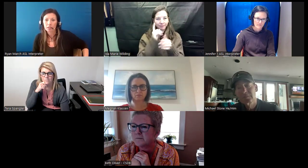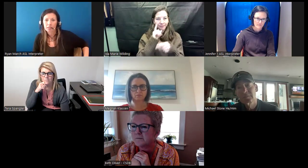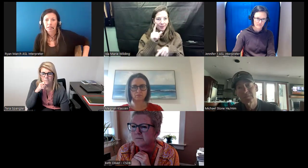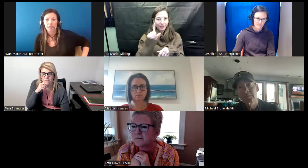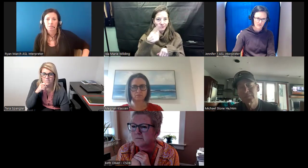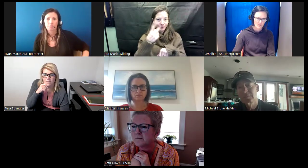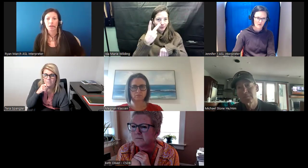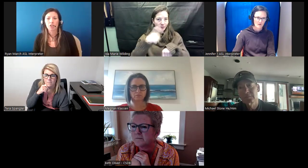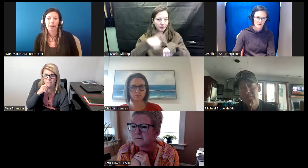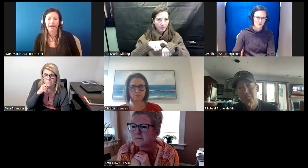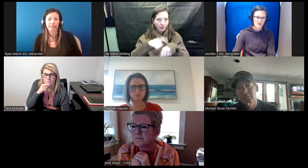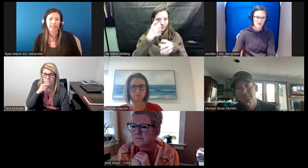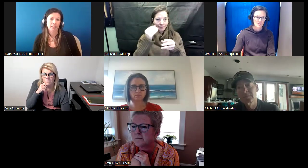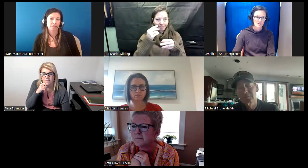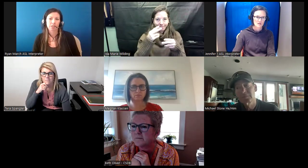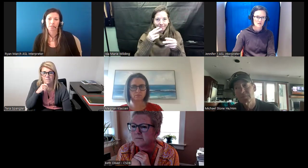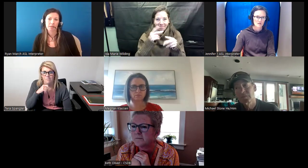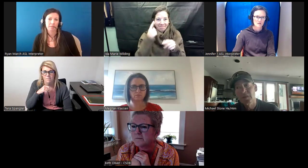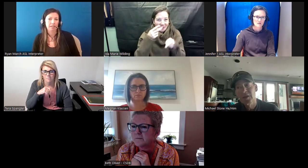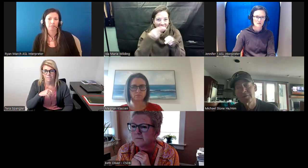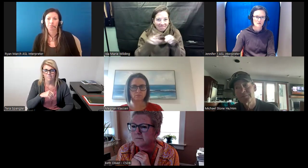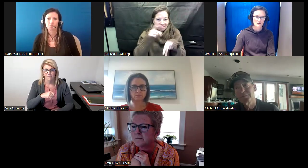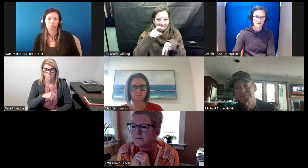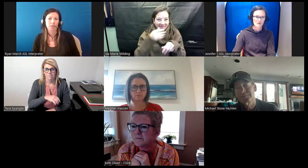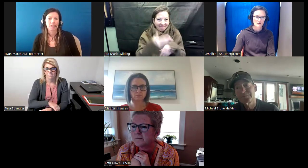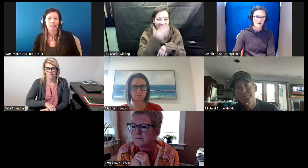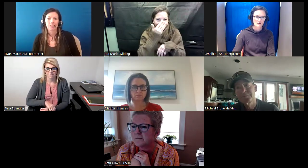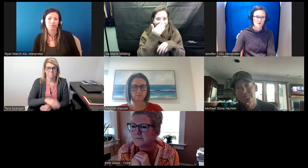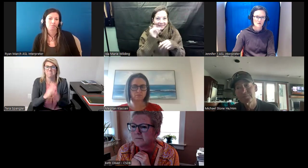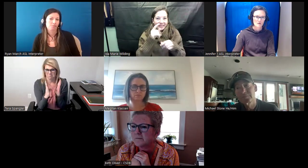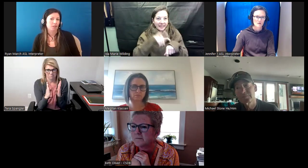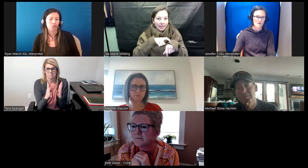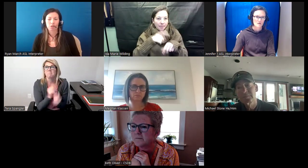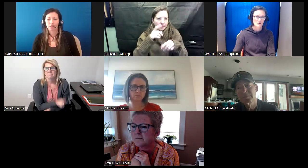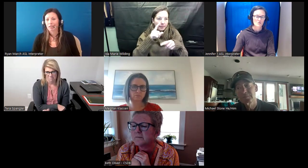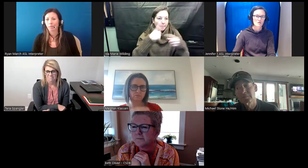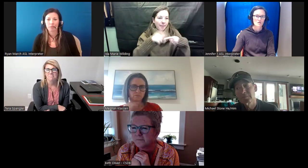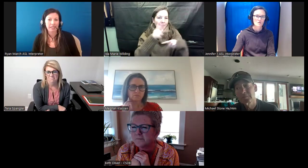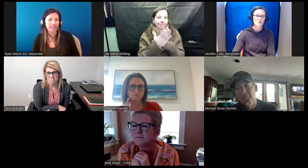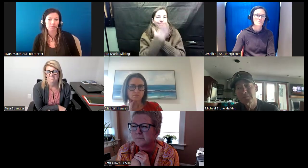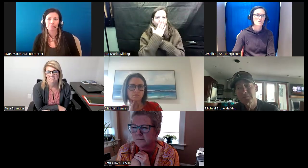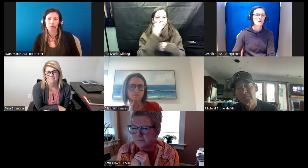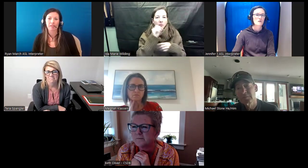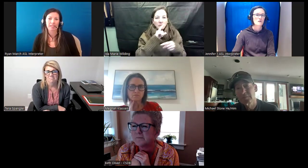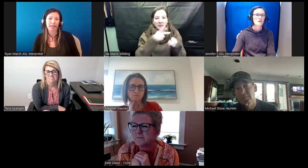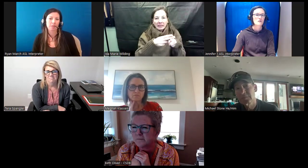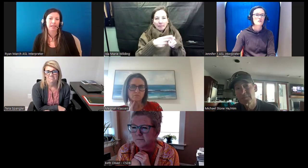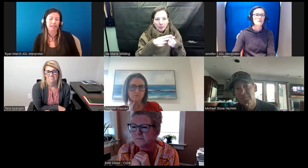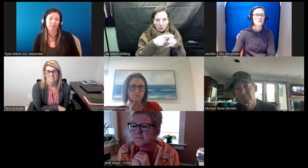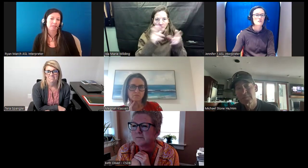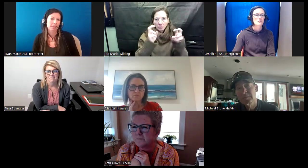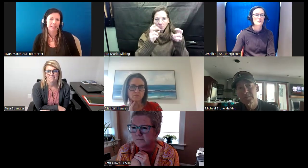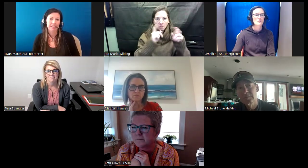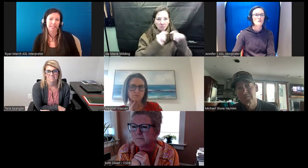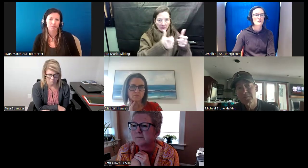throughout, but you're asking just maybe a short couple of meetings before this